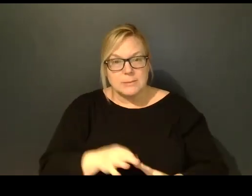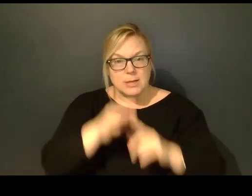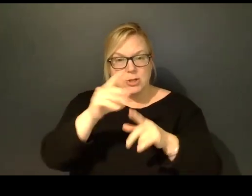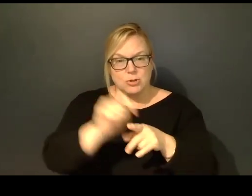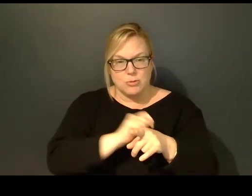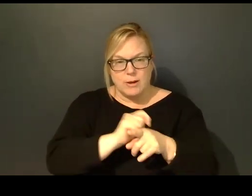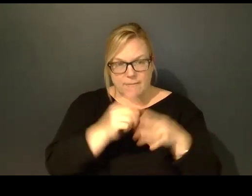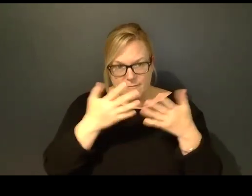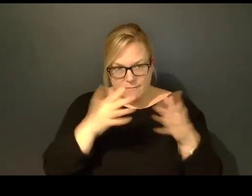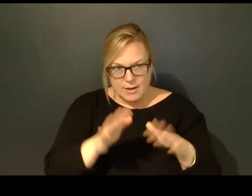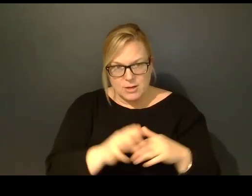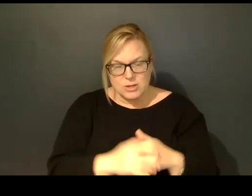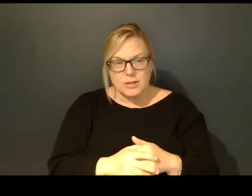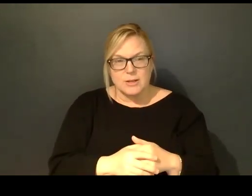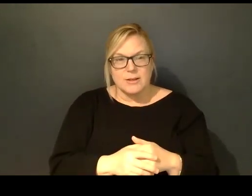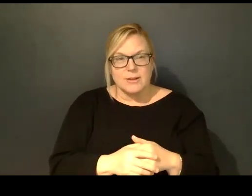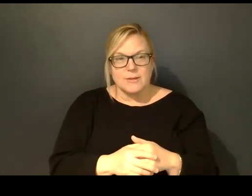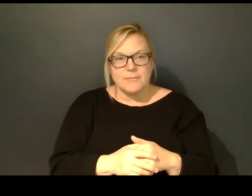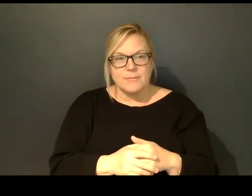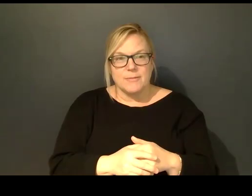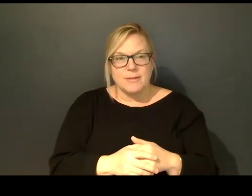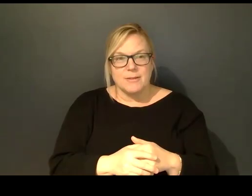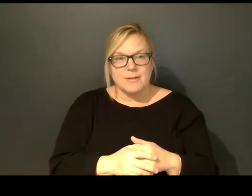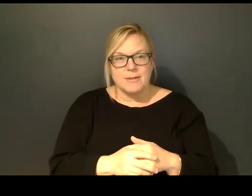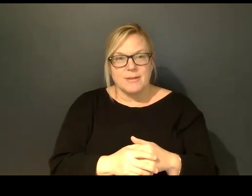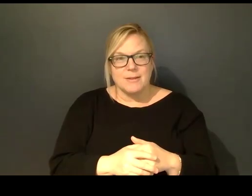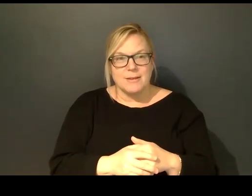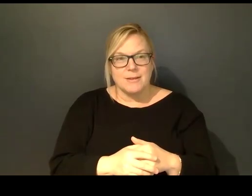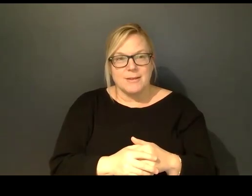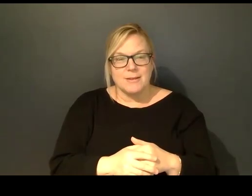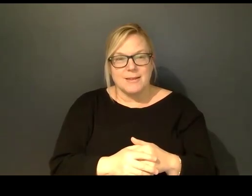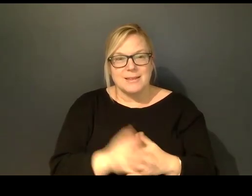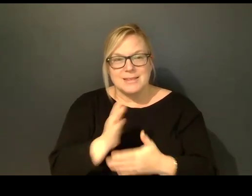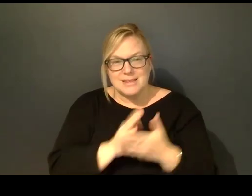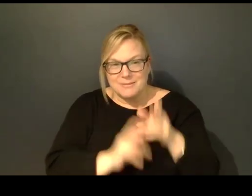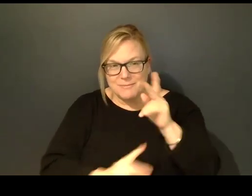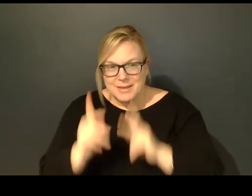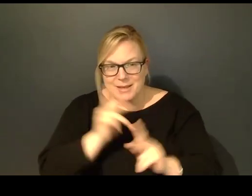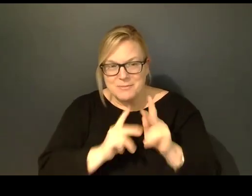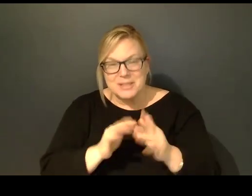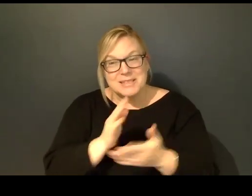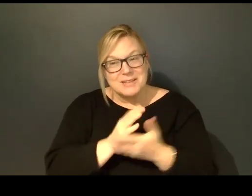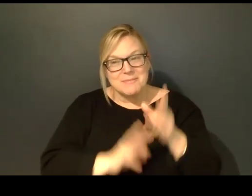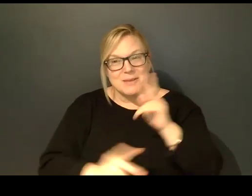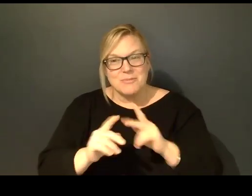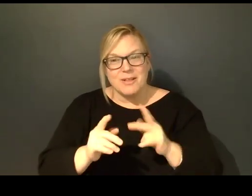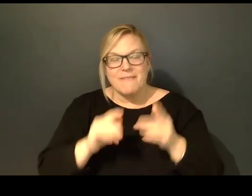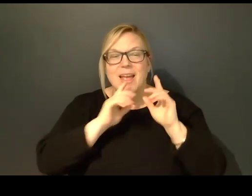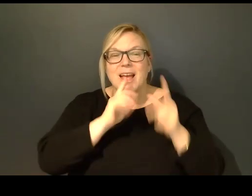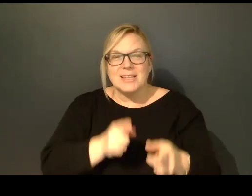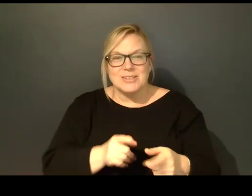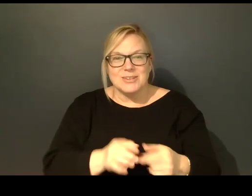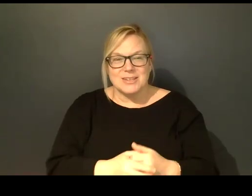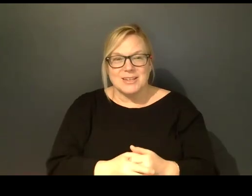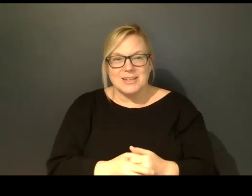I've heard even Beyonce has answered once in a while. Not my favorite artist, by the way. I'm scrunching my face here for those who can't see me. Milena's